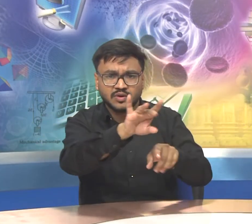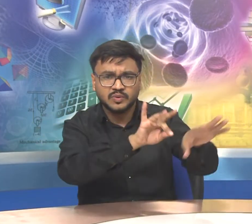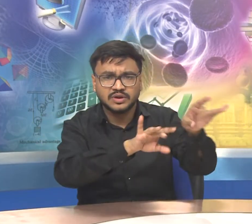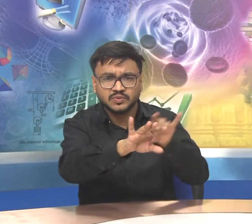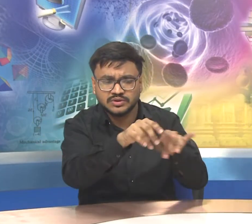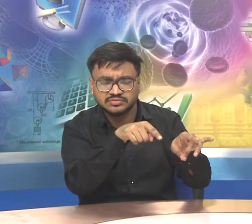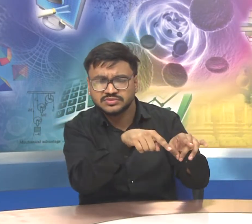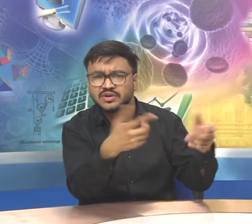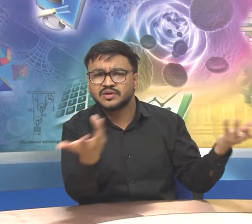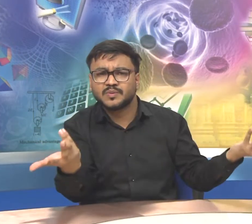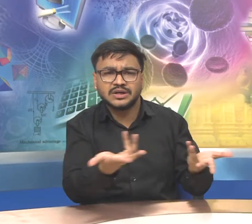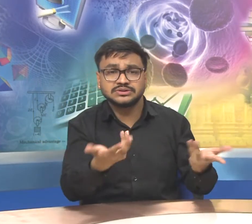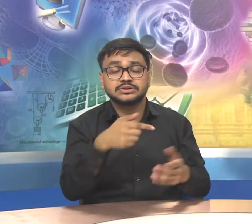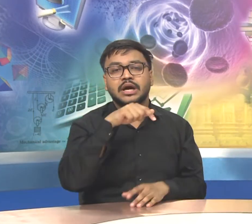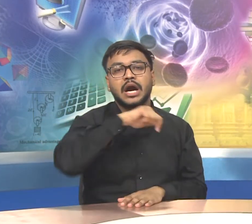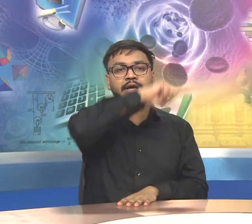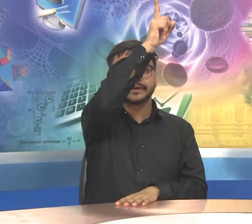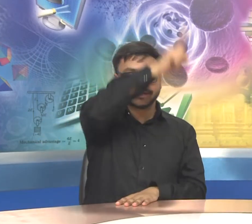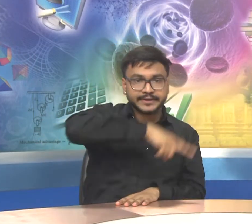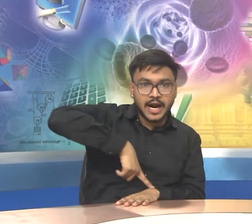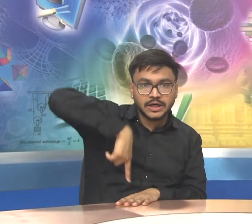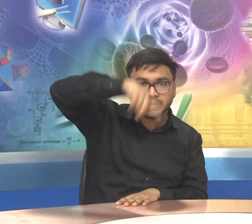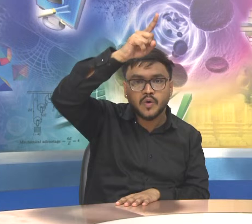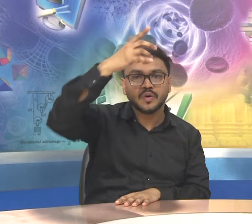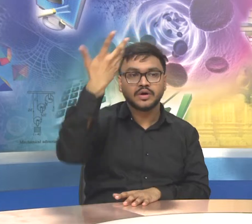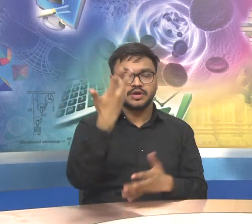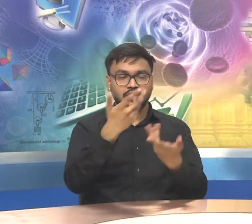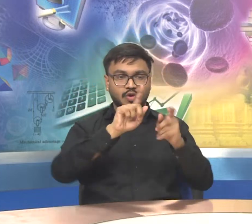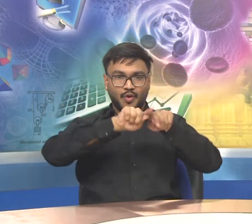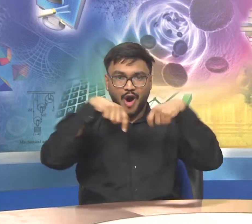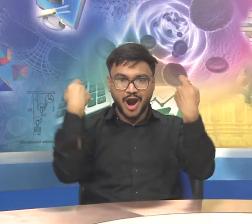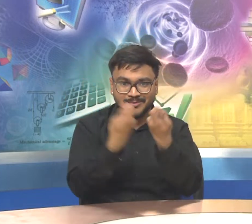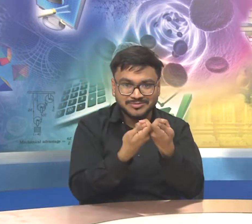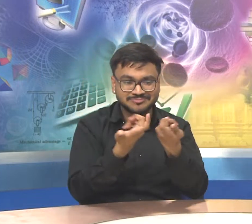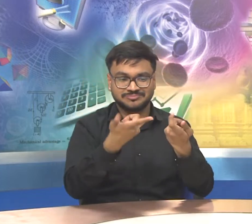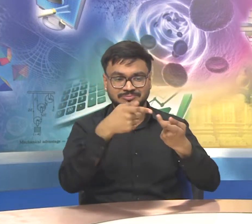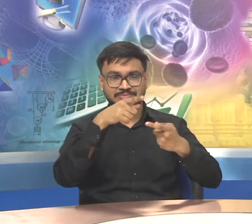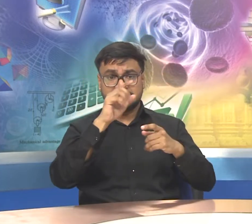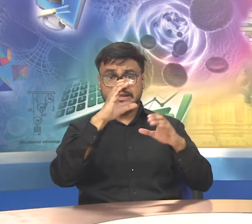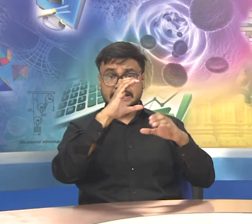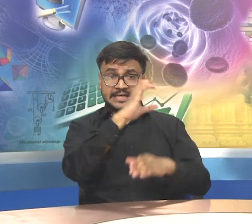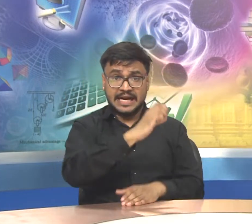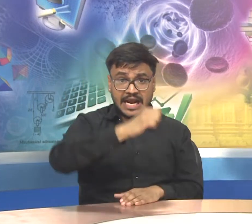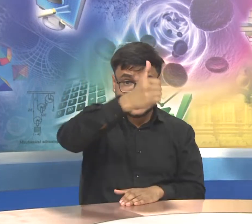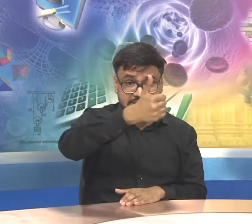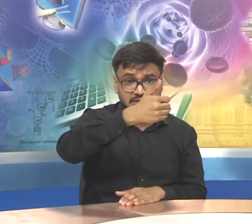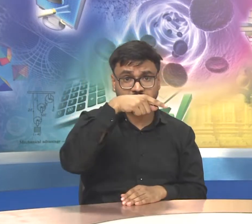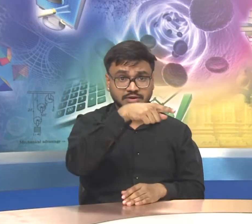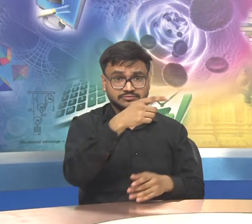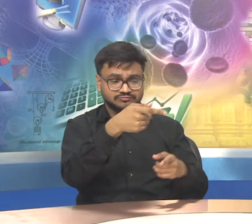The power of section of judges has passed on to a group of Supreme Court